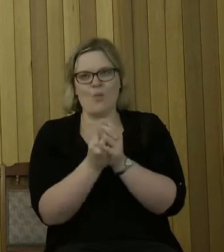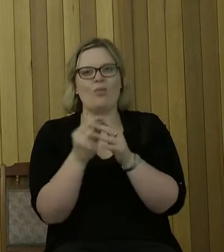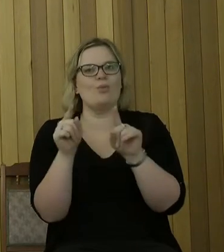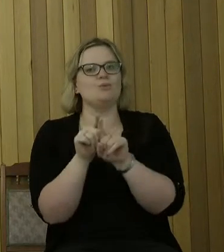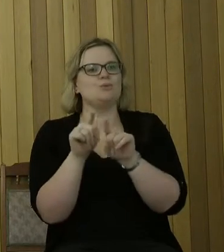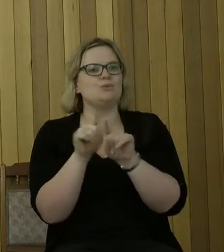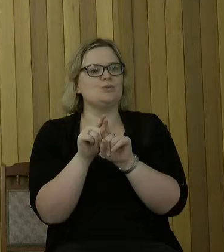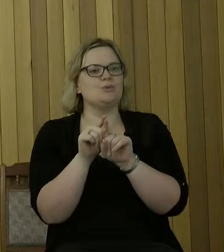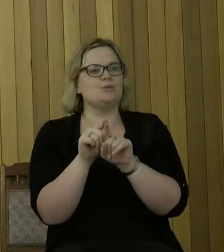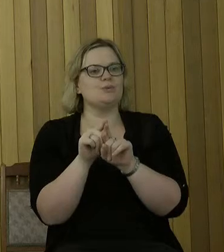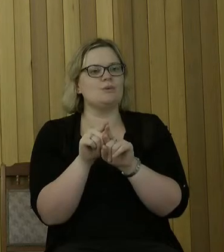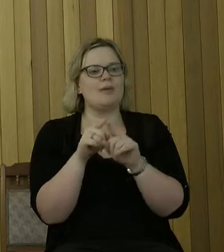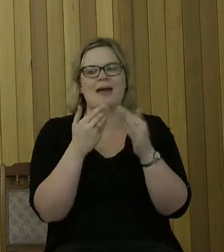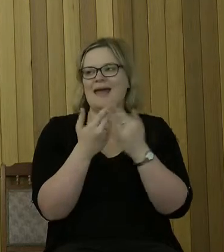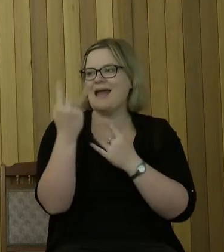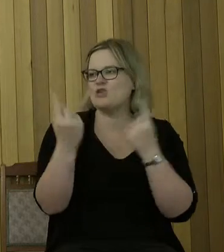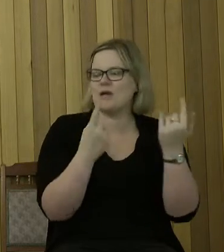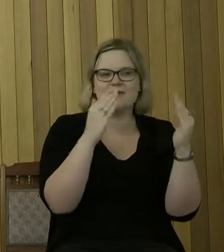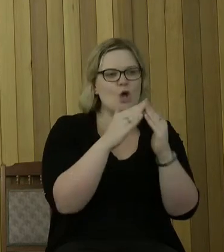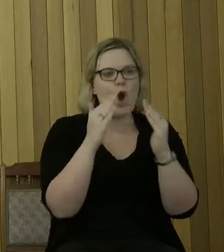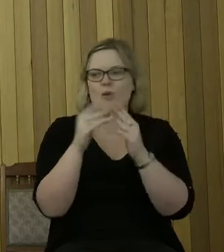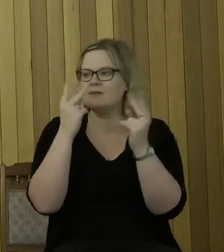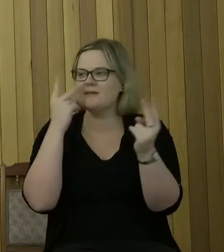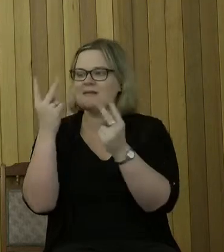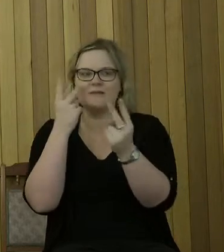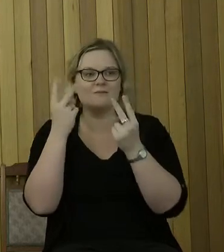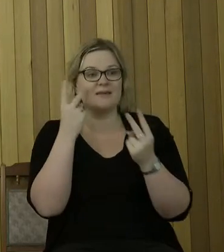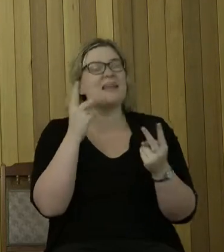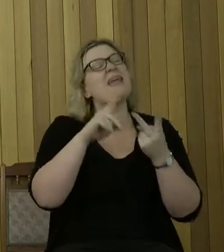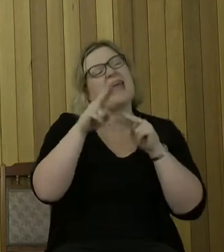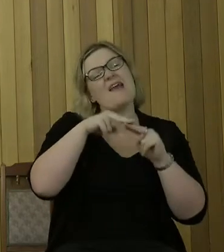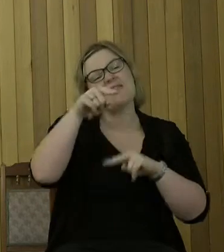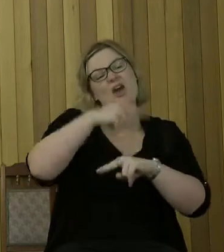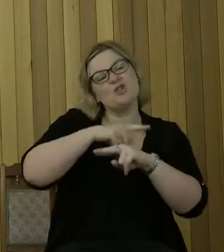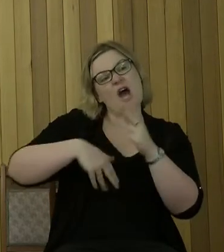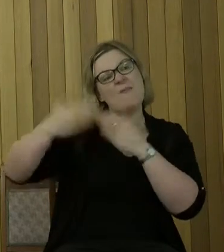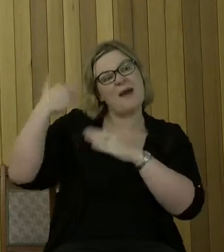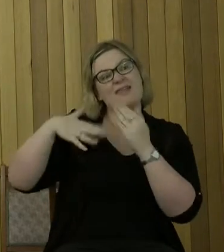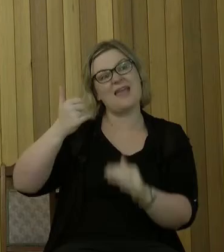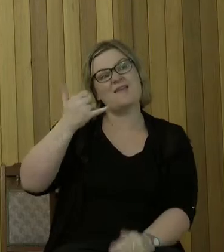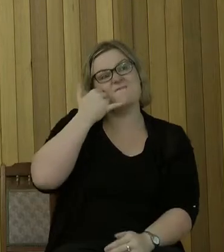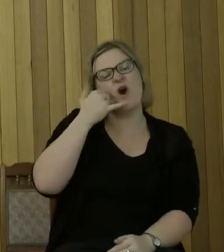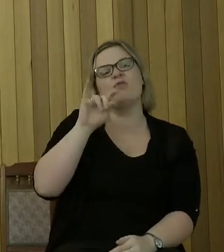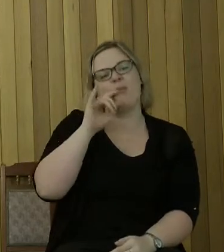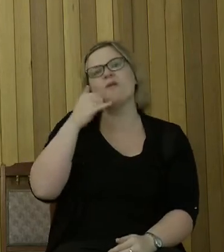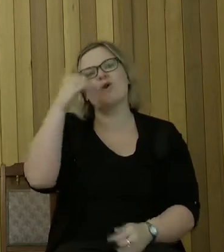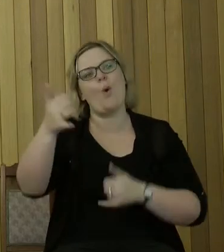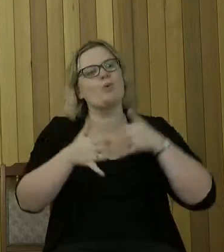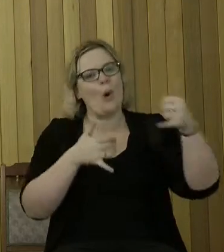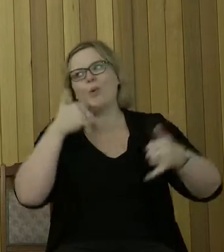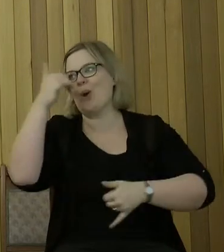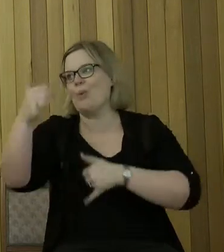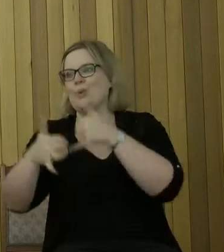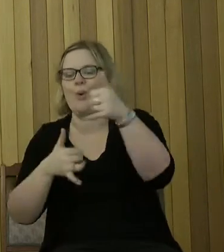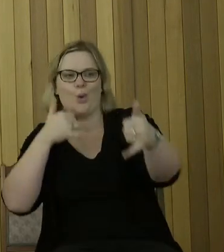where they met in each other's homes. They were the sort of people, if they had a phone, they'd pick it up and they would call Mary, or they would call Greg, or they would